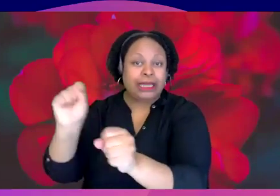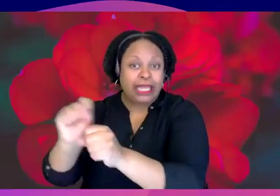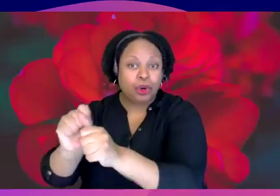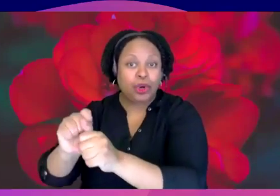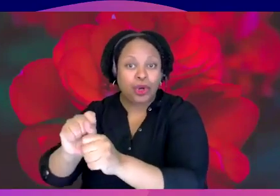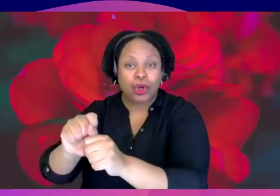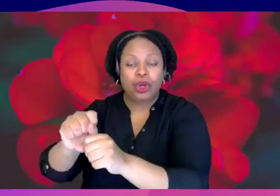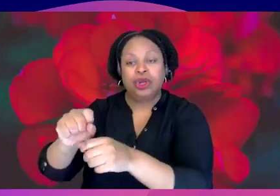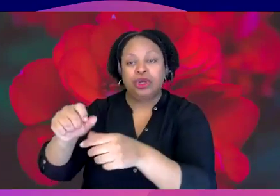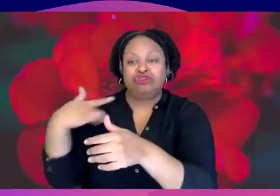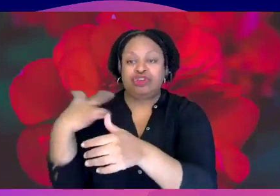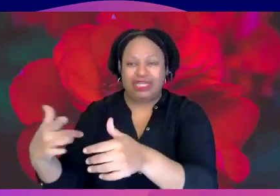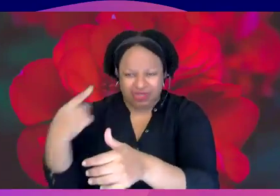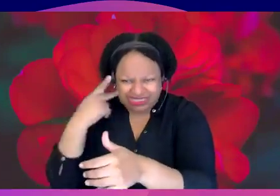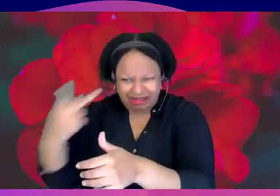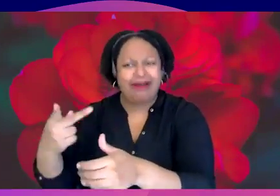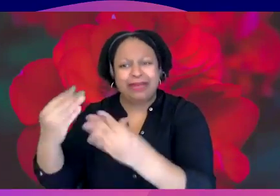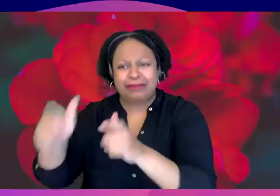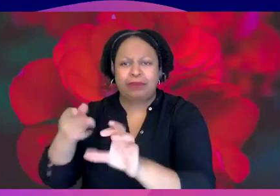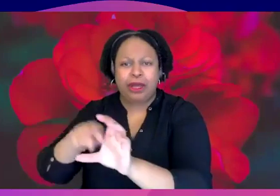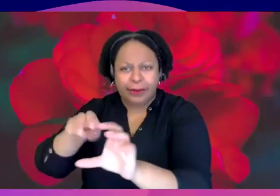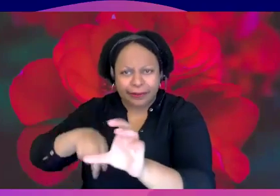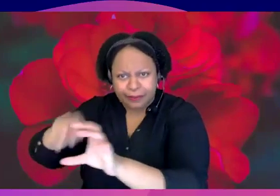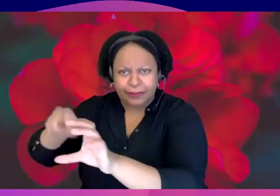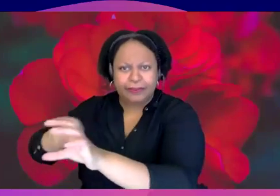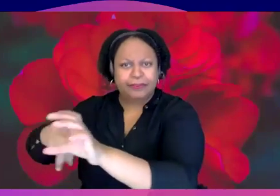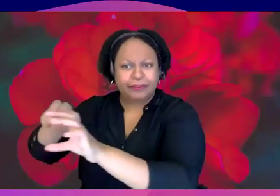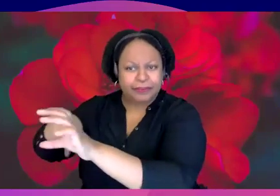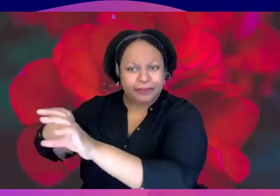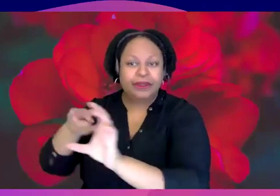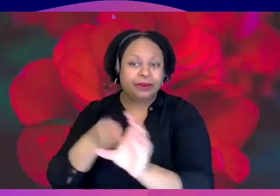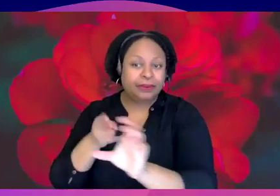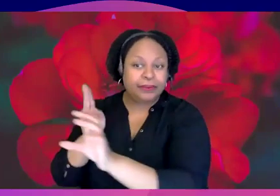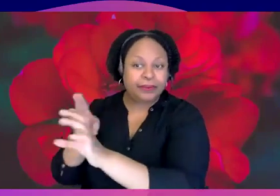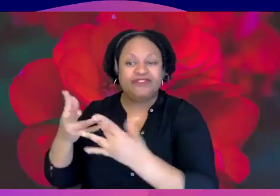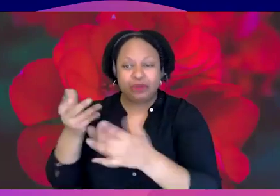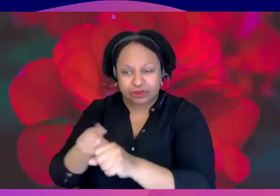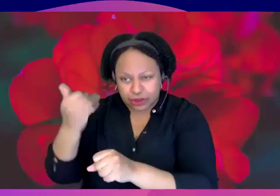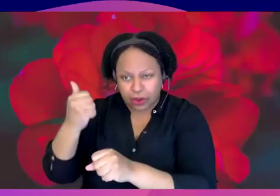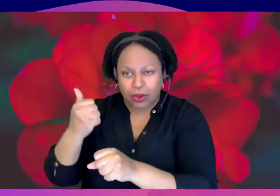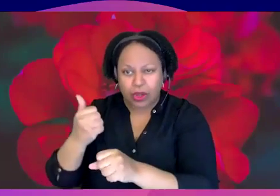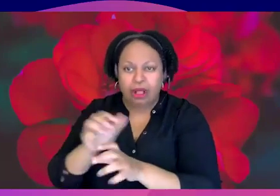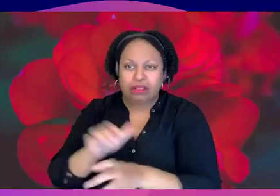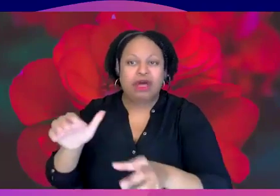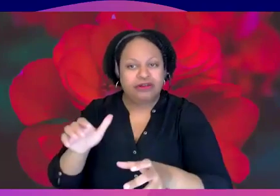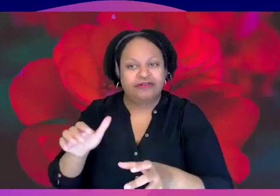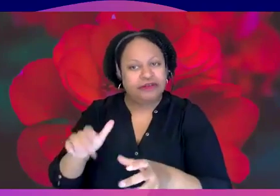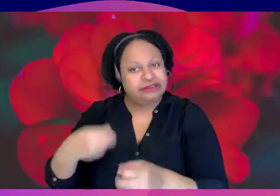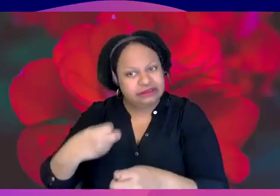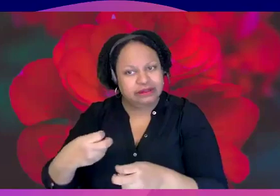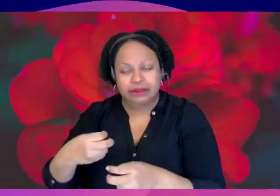the Great Resignation a few years ago. You know, there's a lot of precarious work in this sector. There's a lot